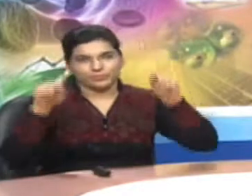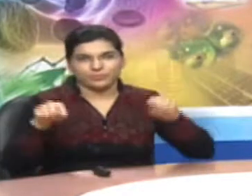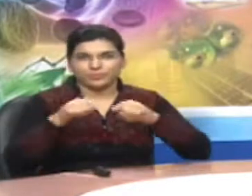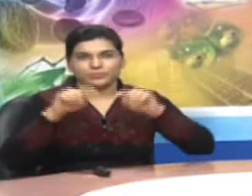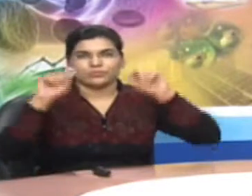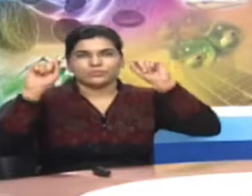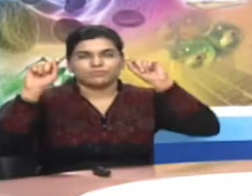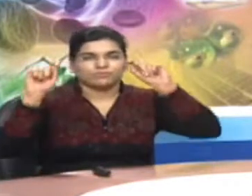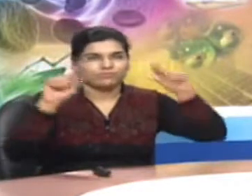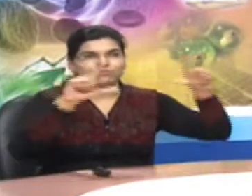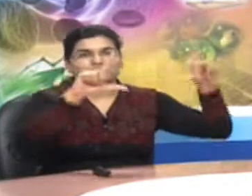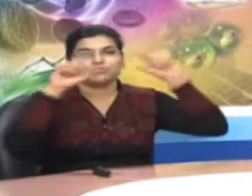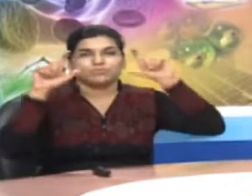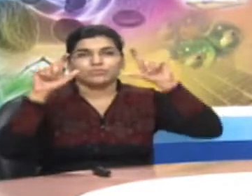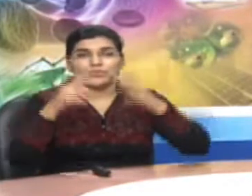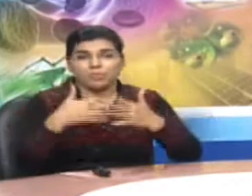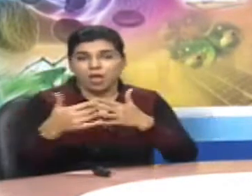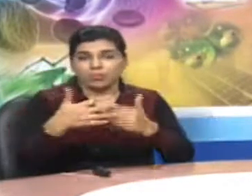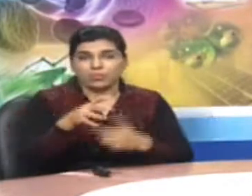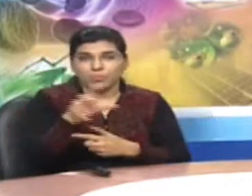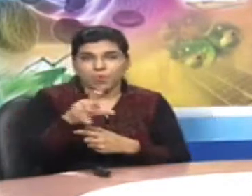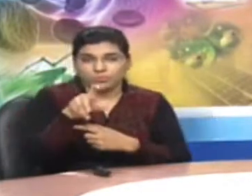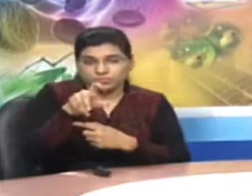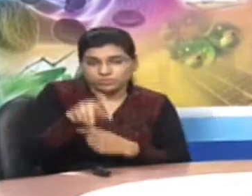run a slideshow.